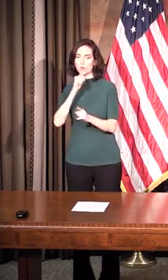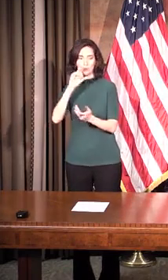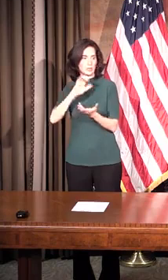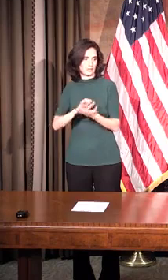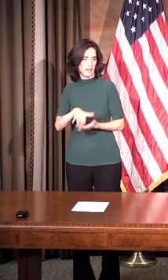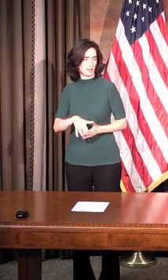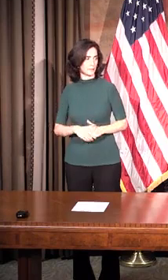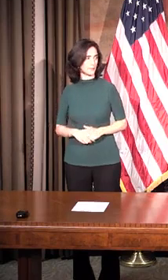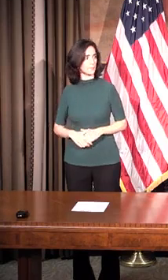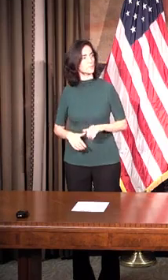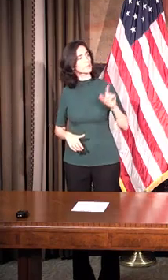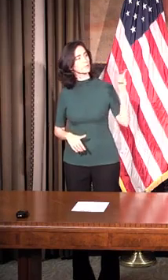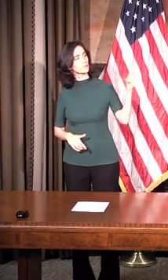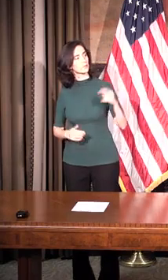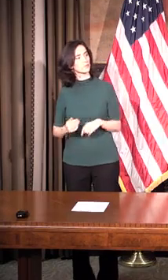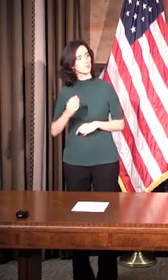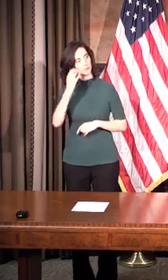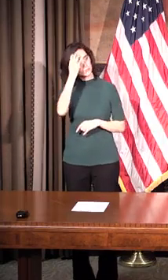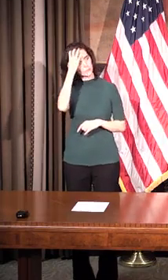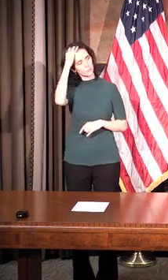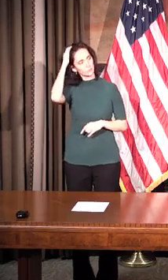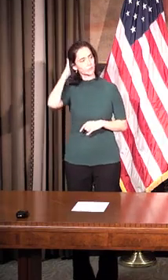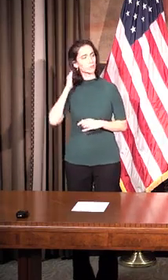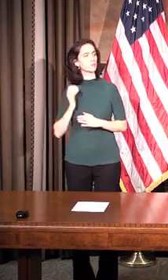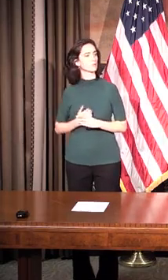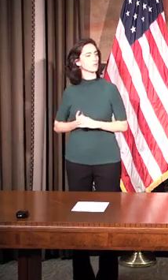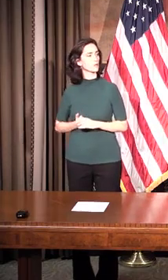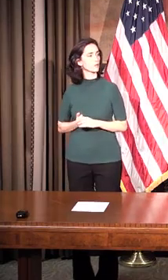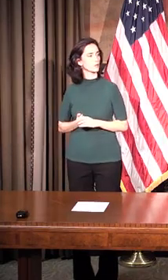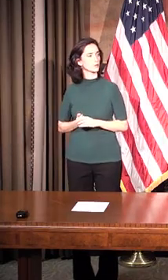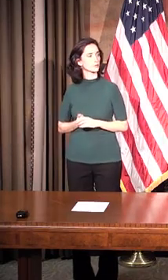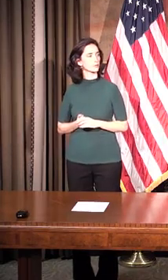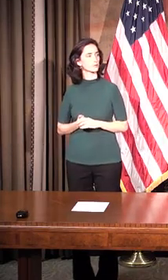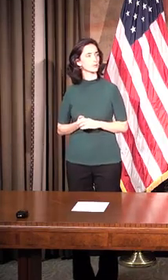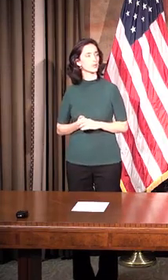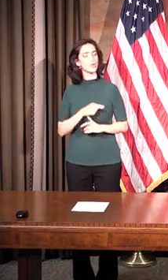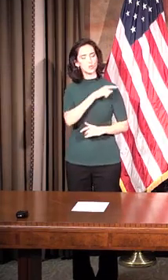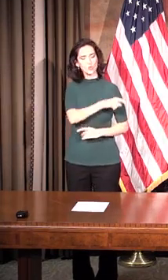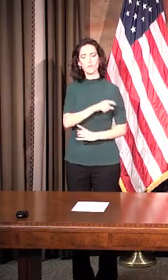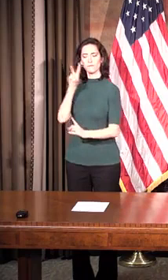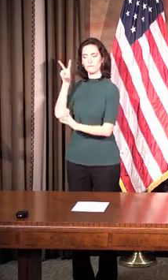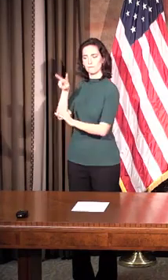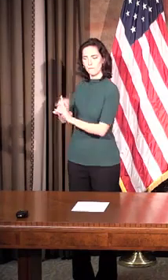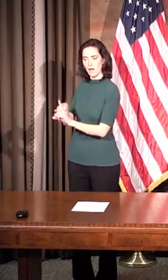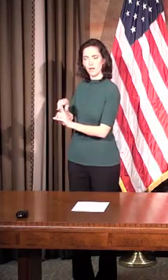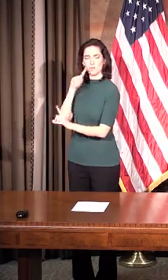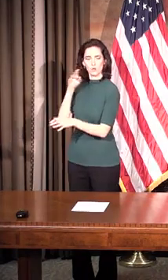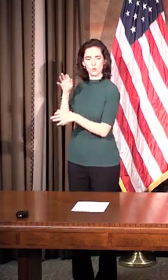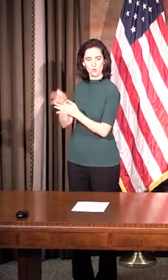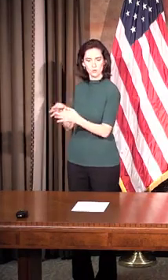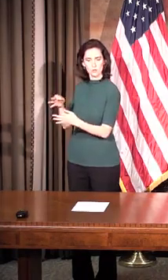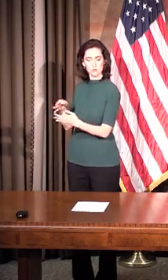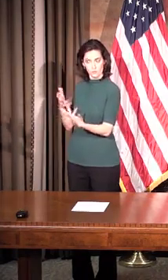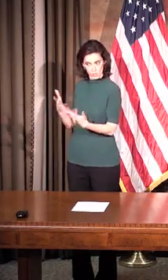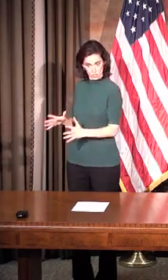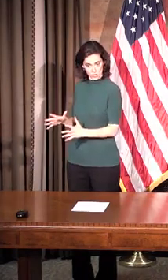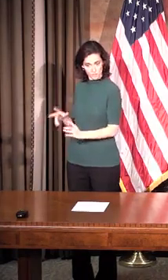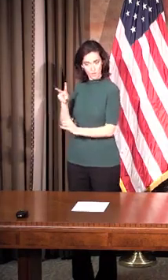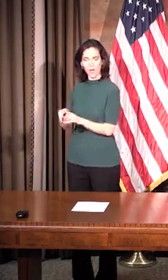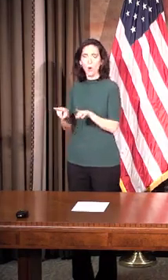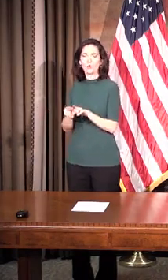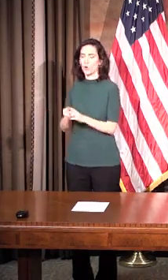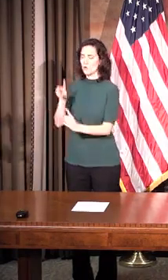Yes, ma'am. In terms of the filing that you're doing, has it already been filed, and what is the actual legal filing that you are